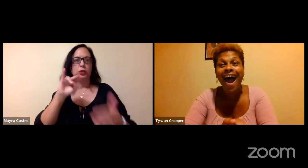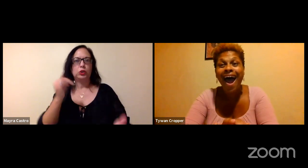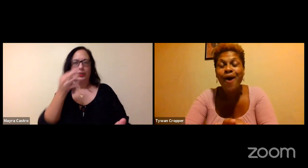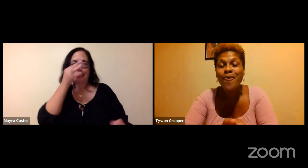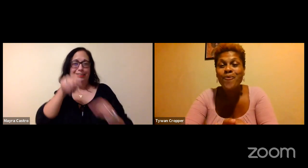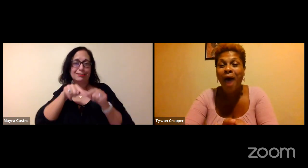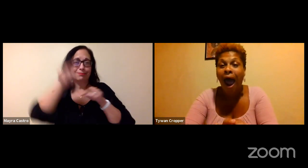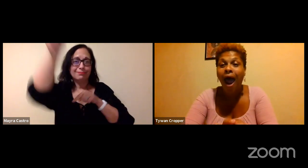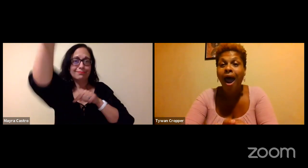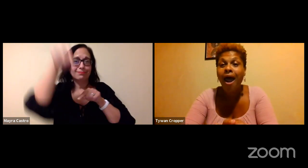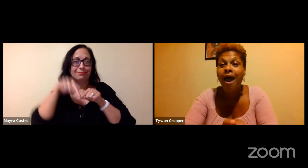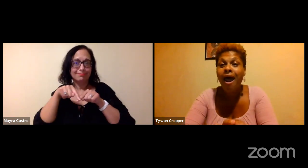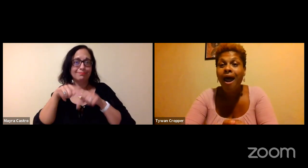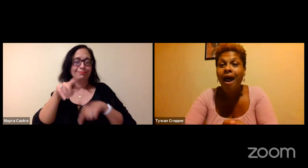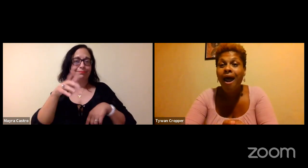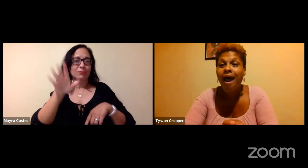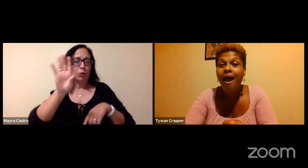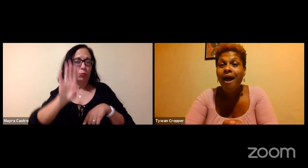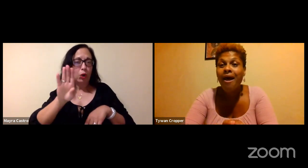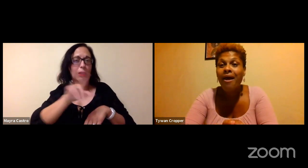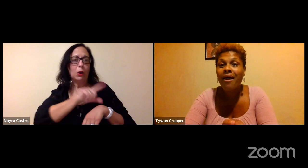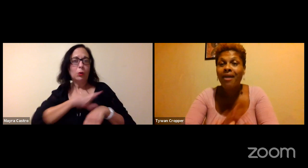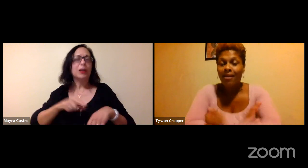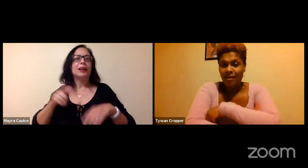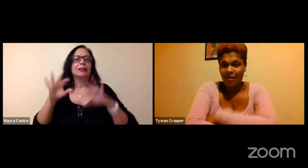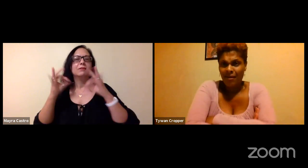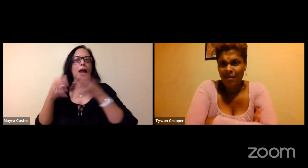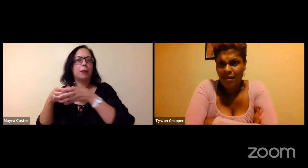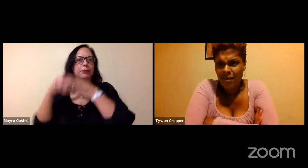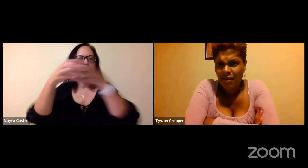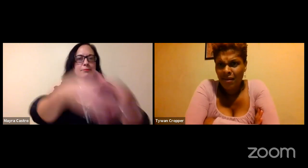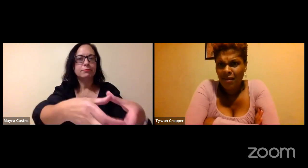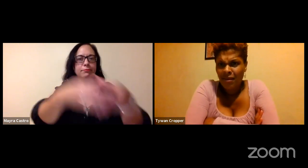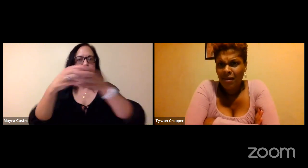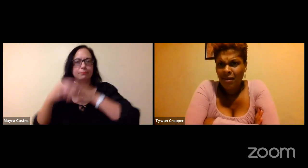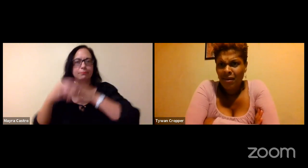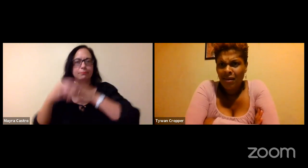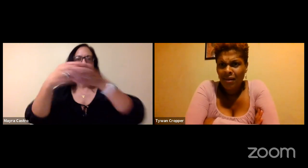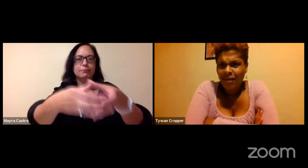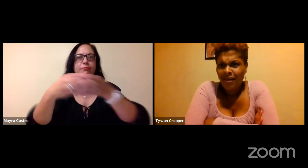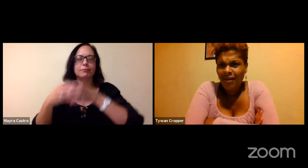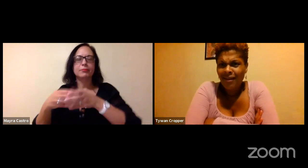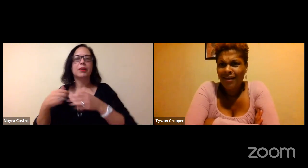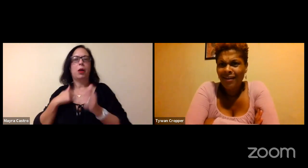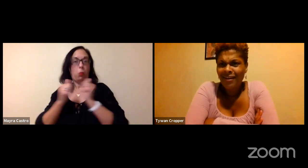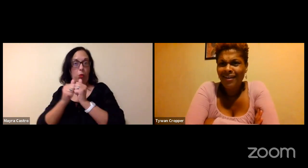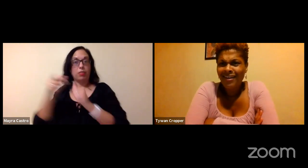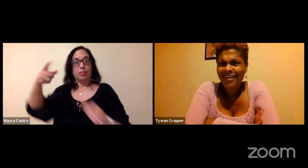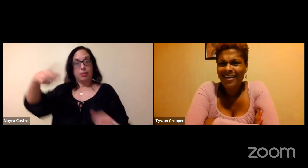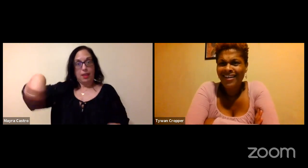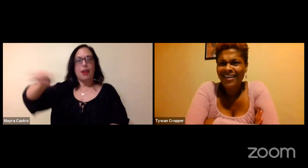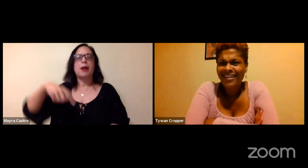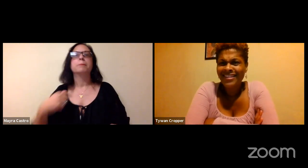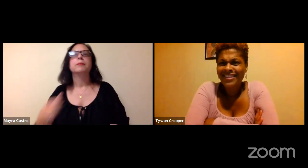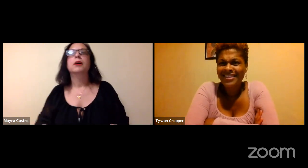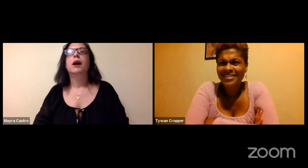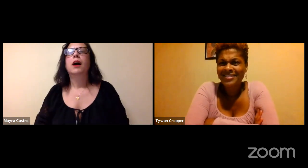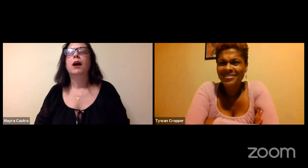turns hosting an event in New Jersey or New York. I mean, we lived very close to Brooklyn and Queens, so we were